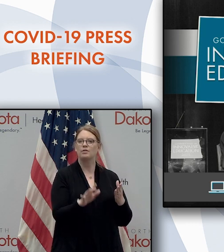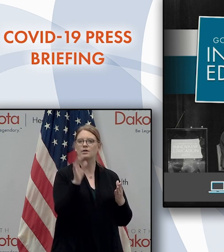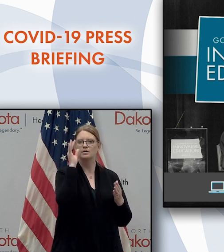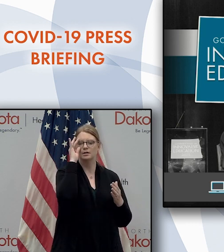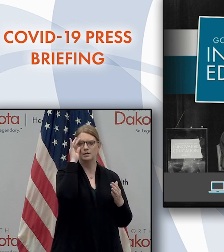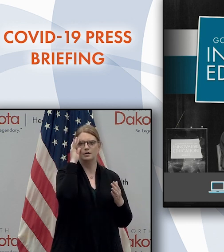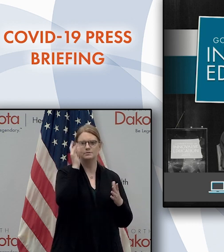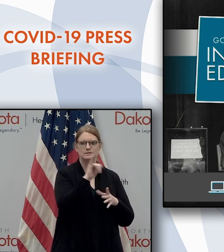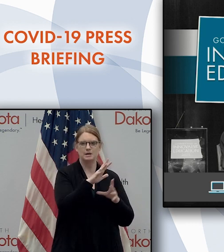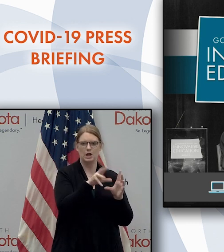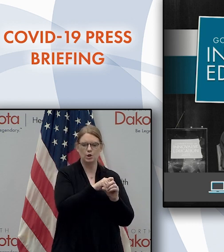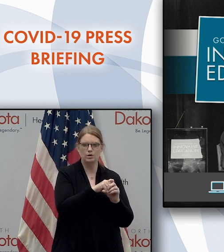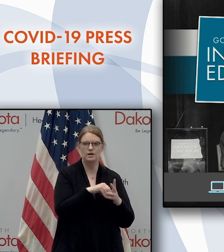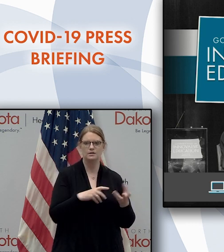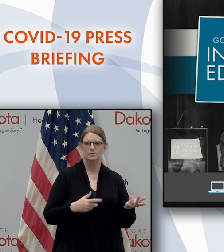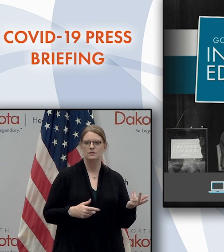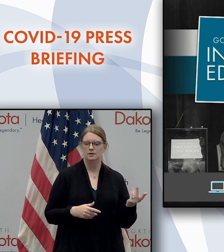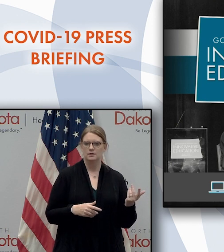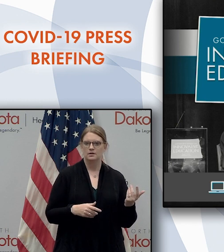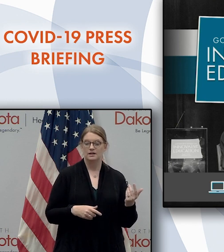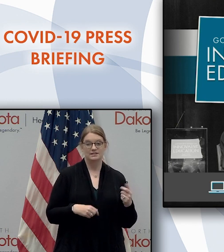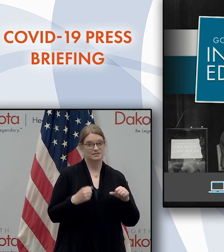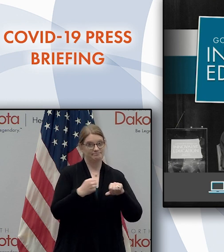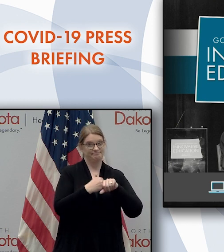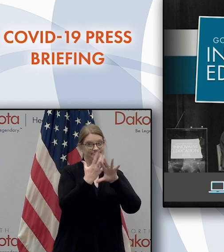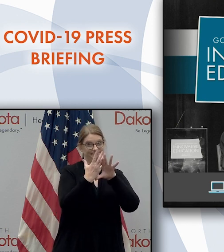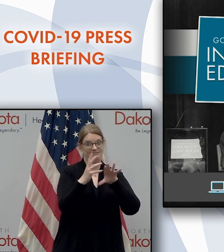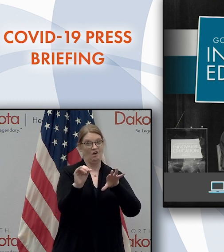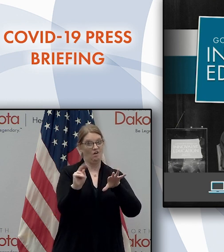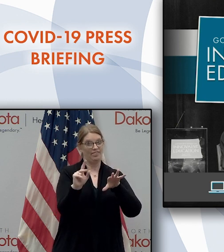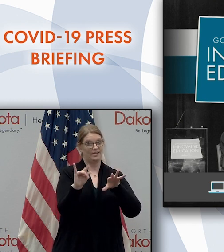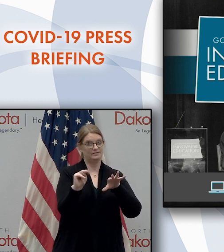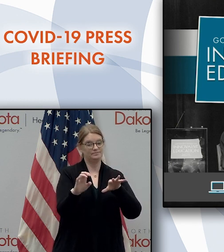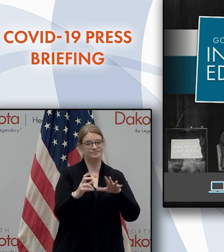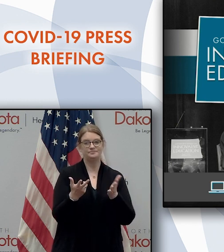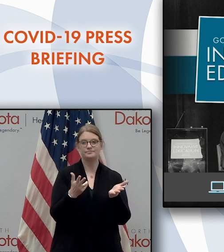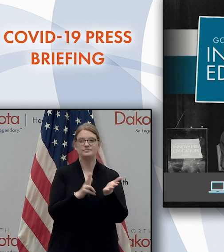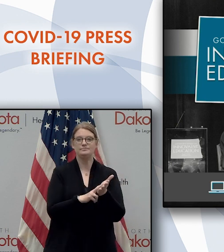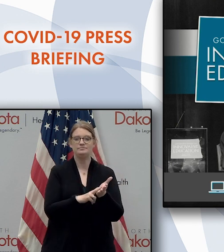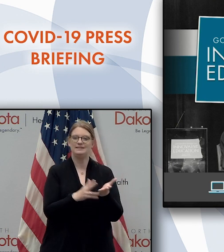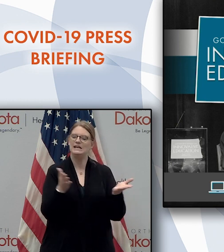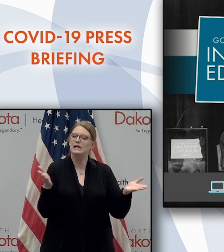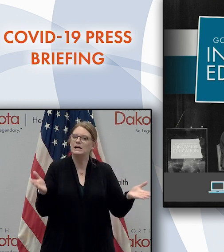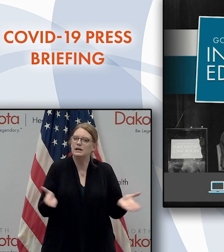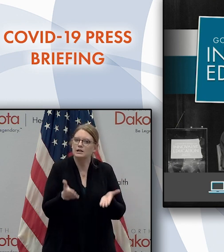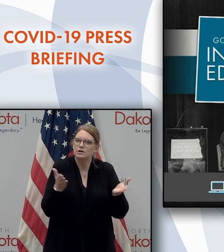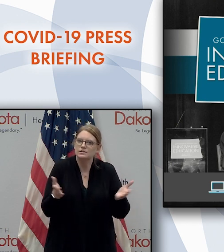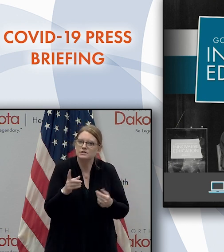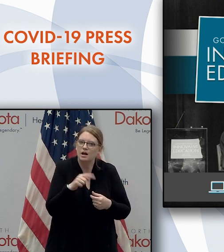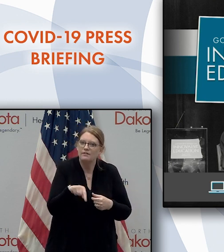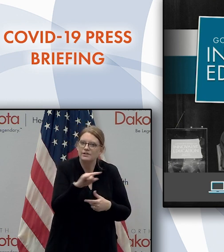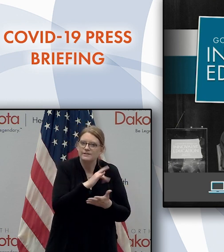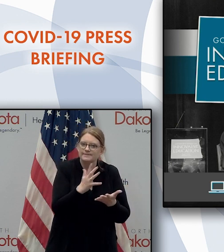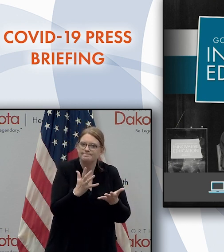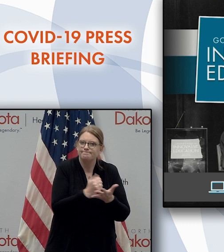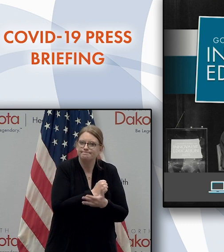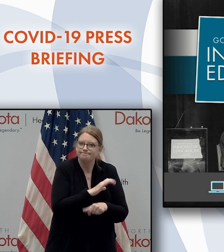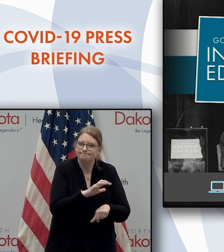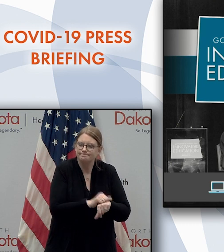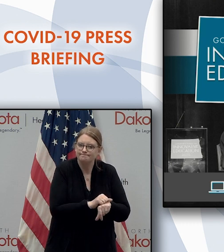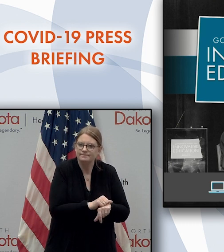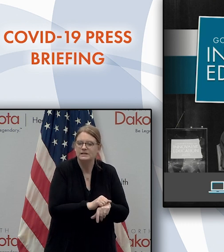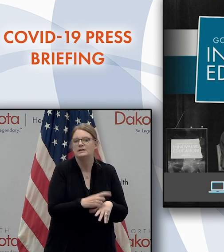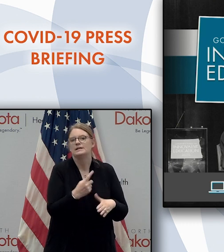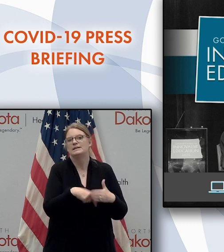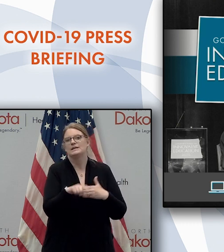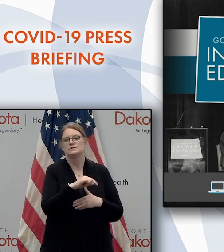part of this as well. So again, we're going virtual. You can sign up. We encourage everyone, reserve your space now to attend